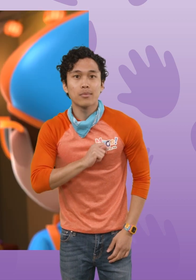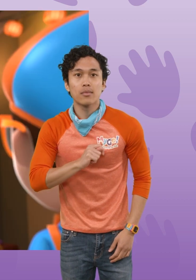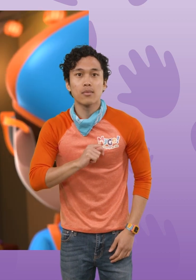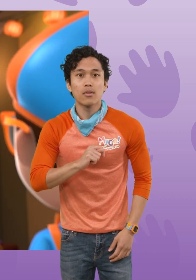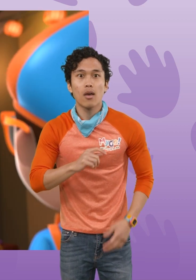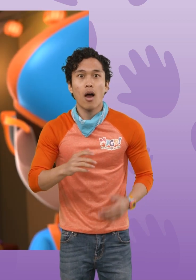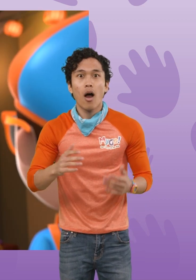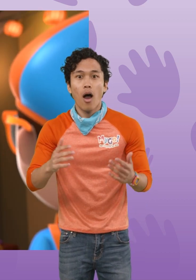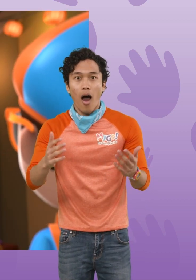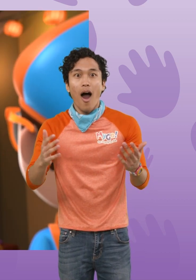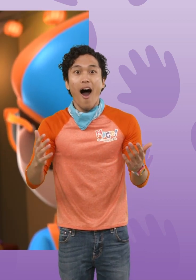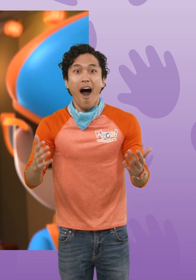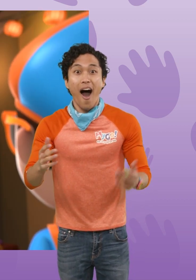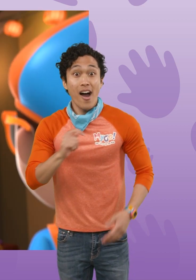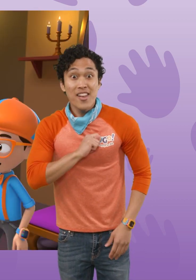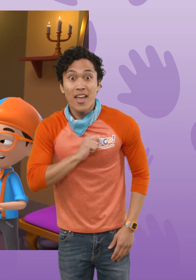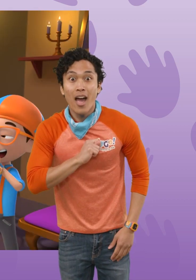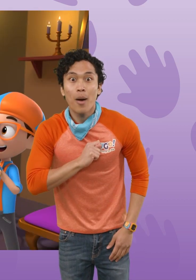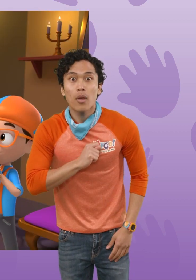Tabs.